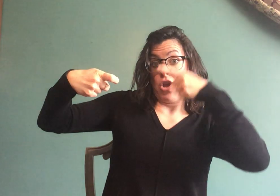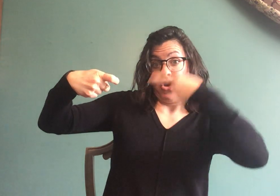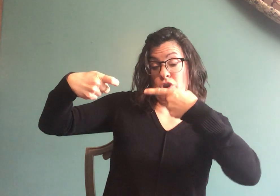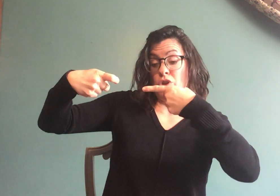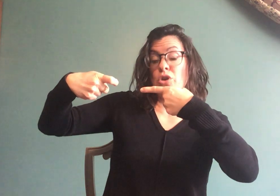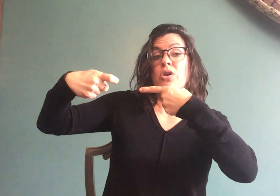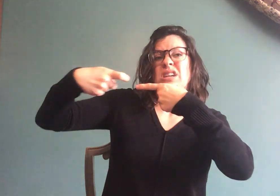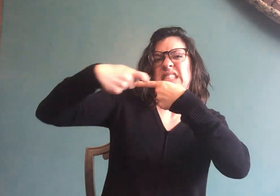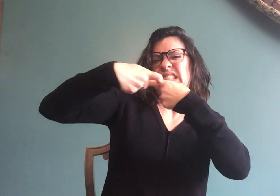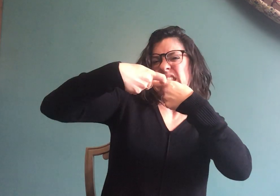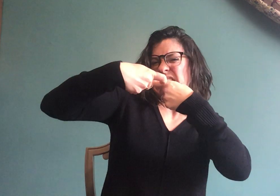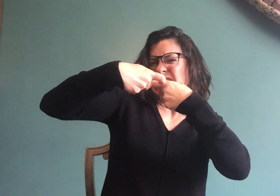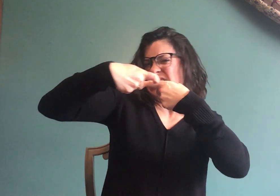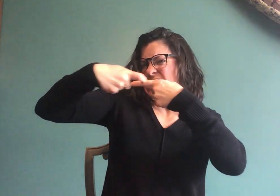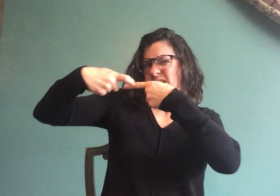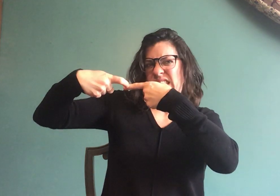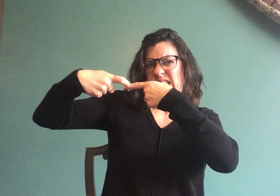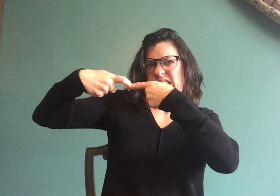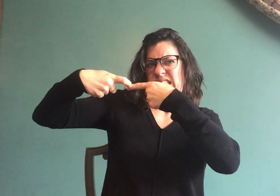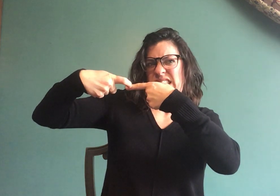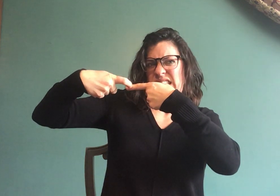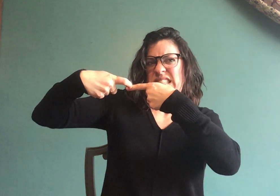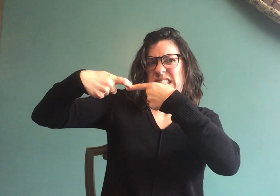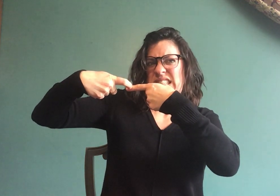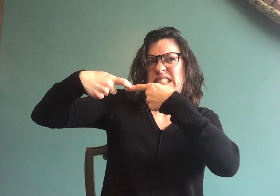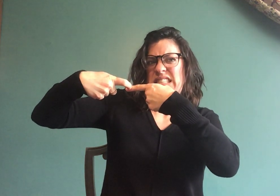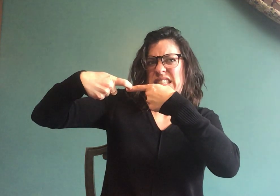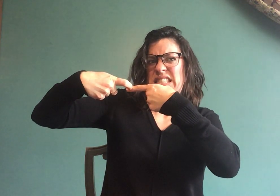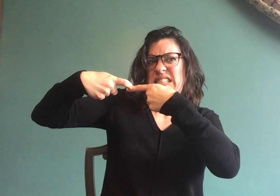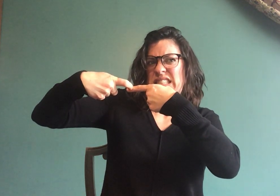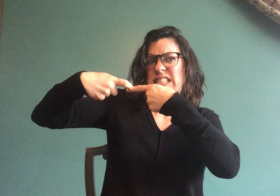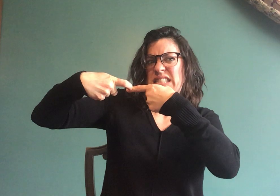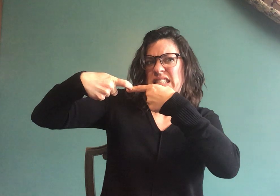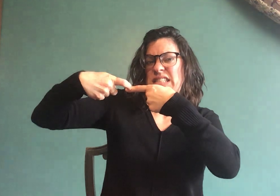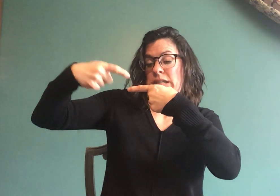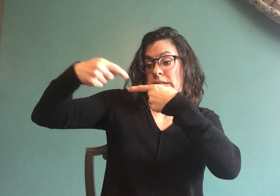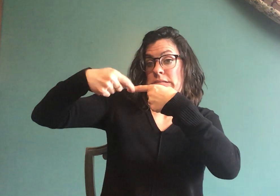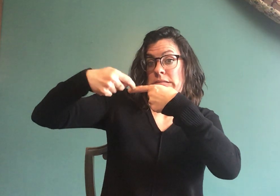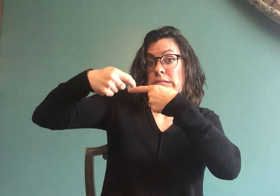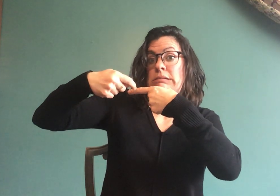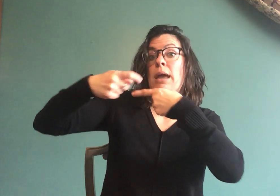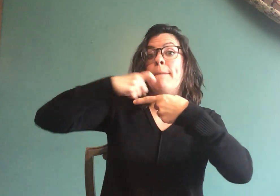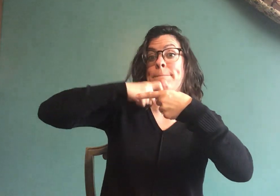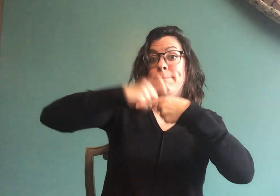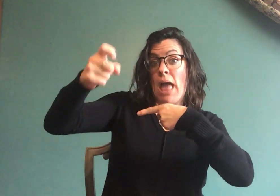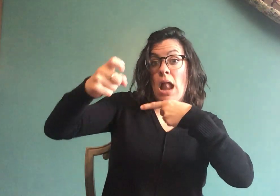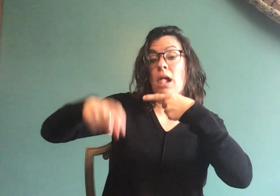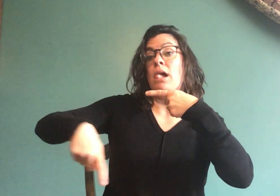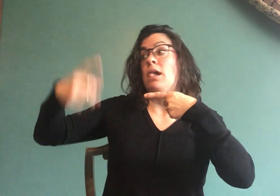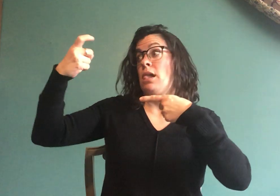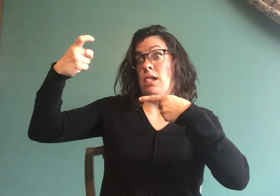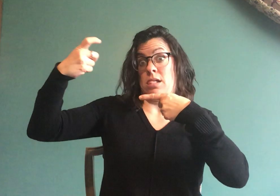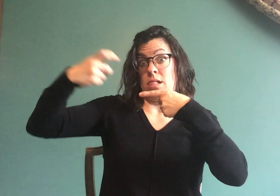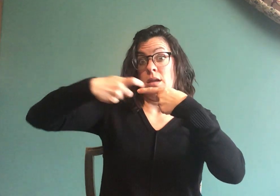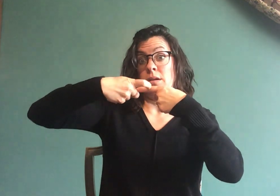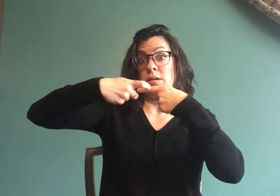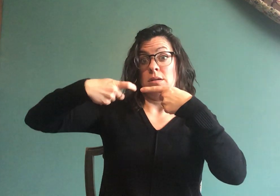in the conduit and the fish is metal, what's going to happen? It's gonna conduct